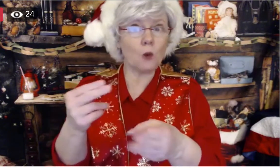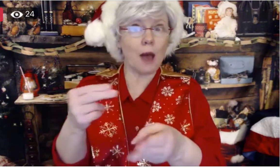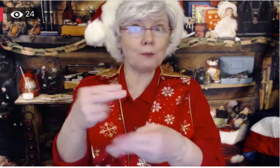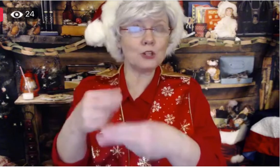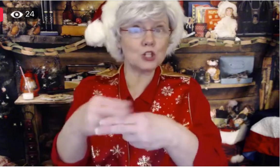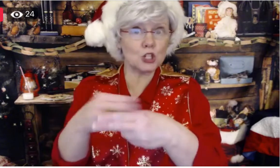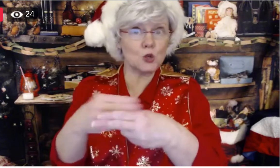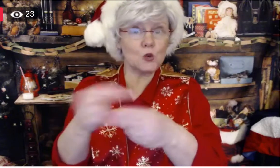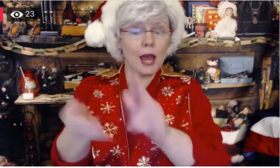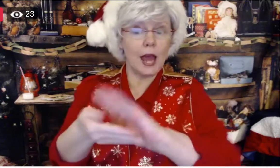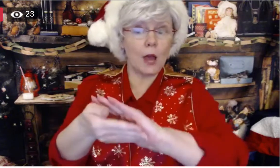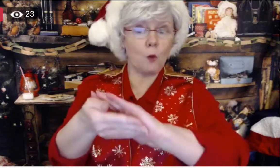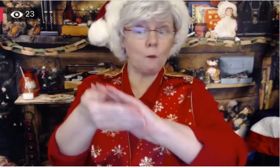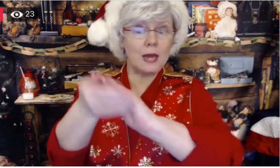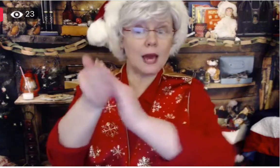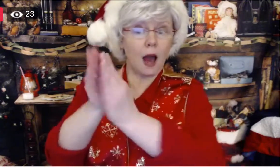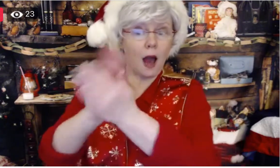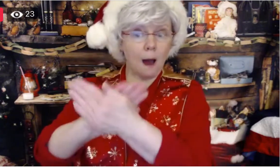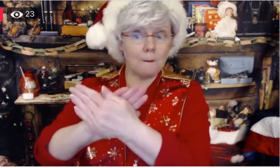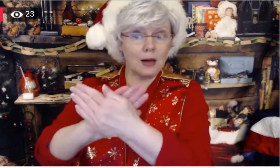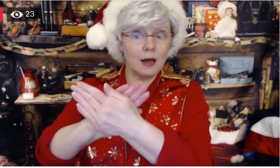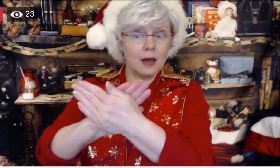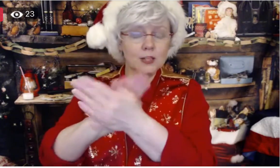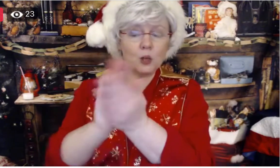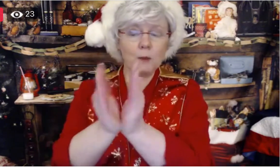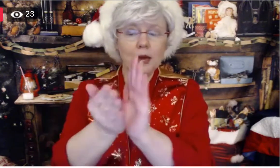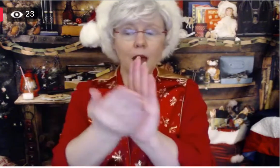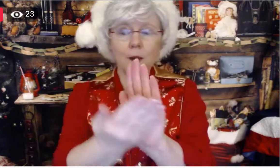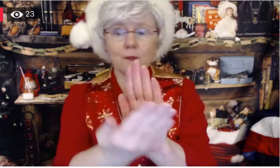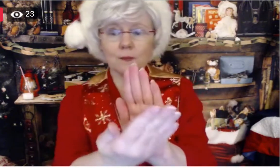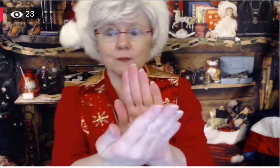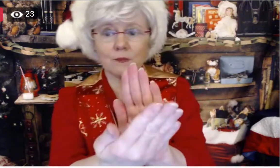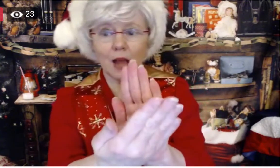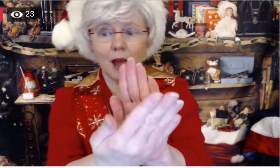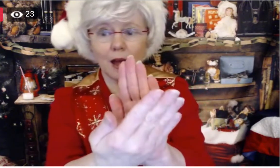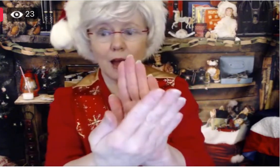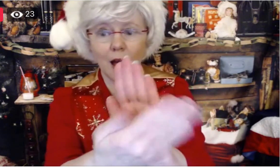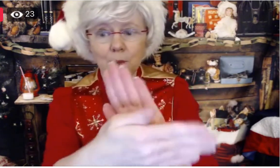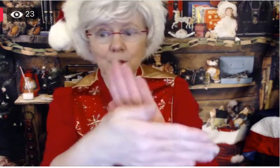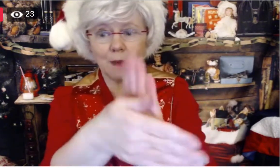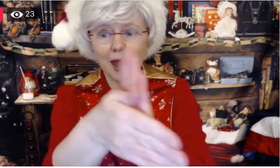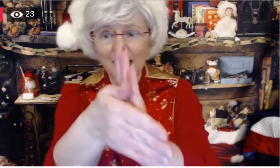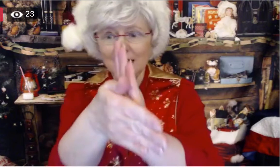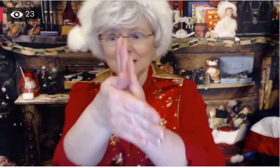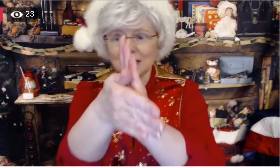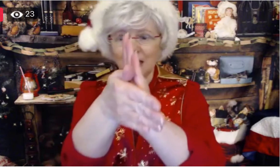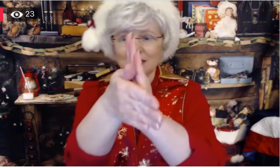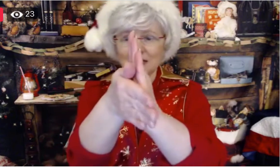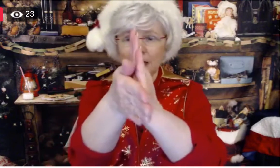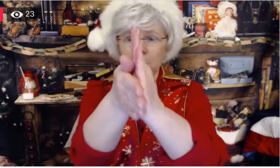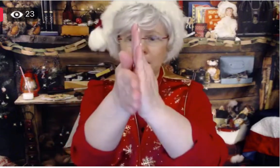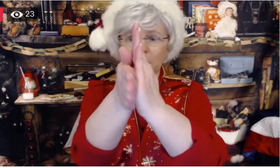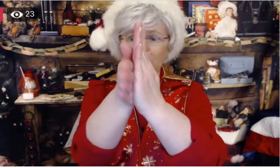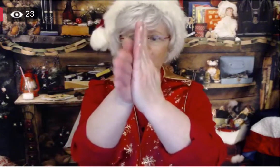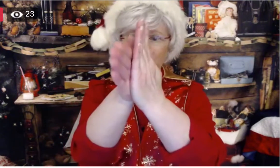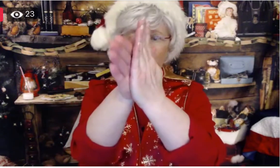I put soon it will become. So become, I put my hands and it's like mirroring